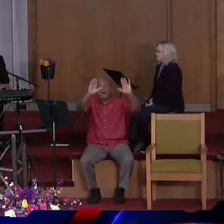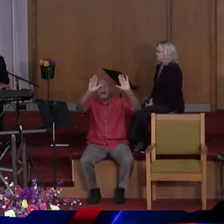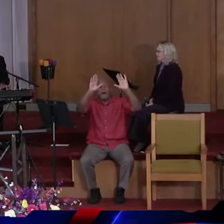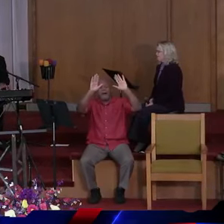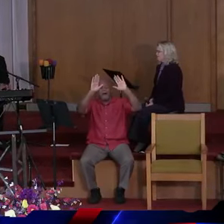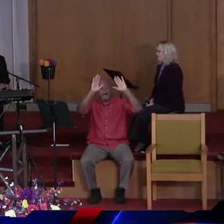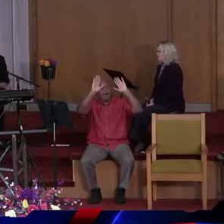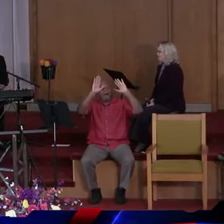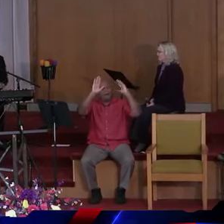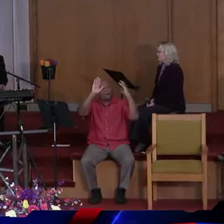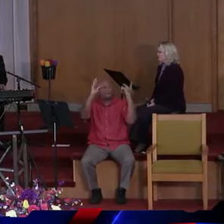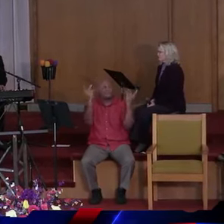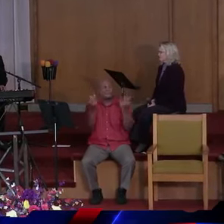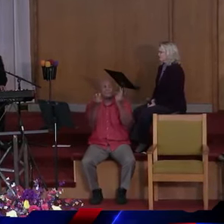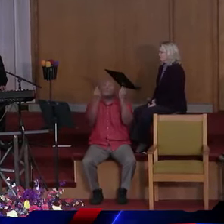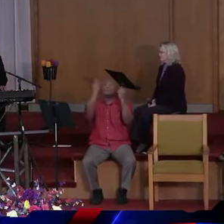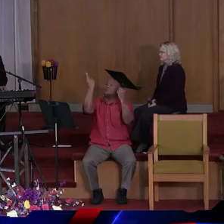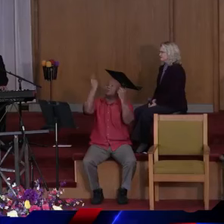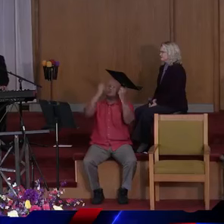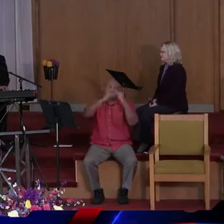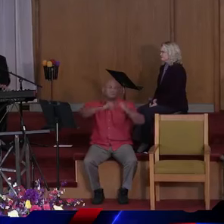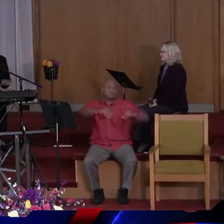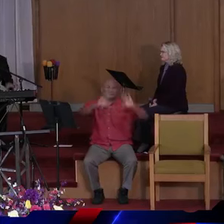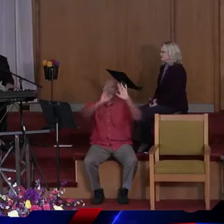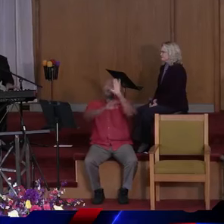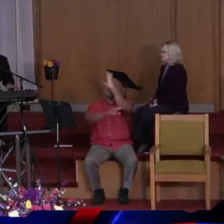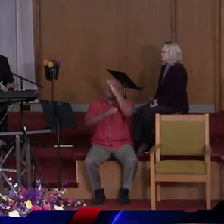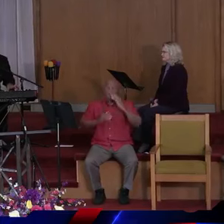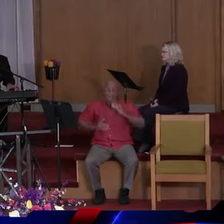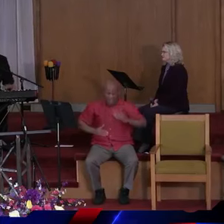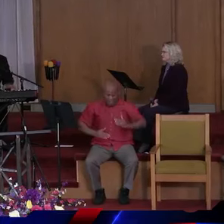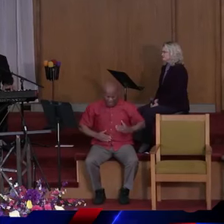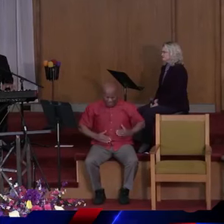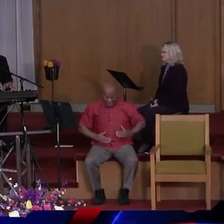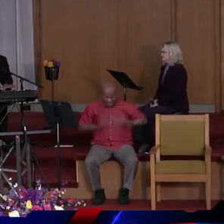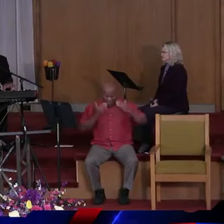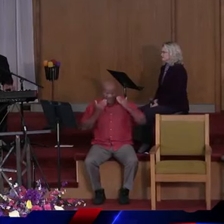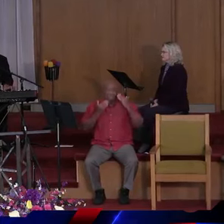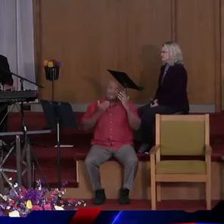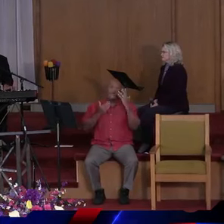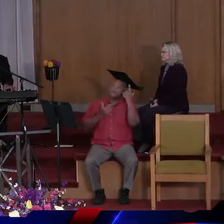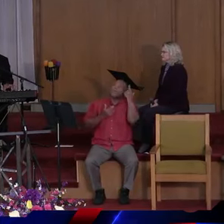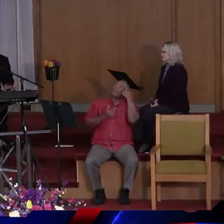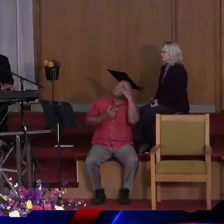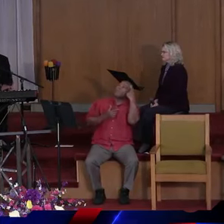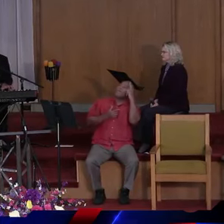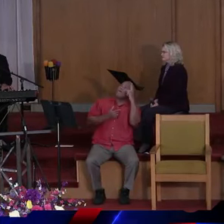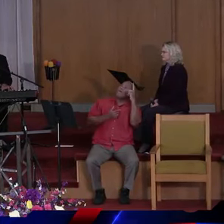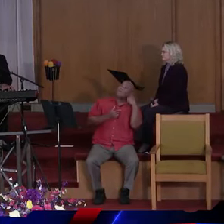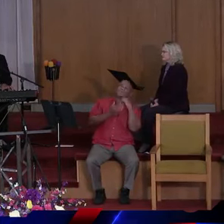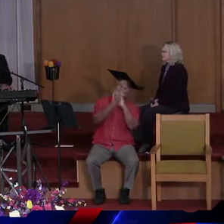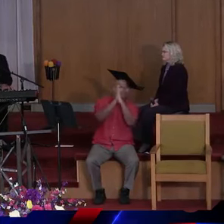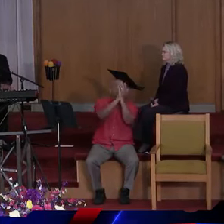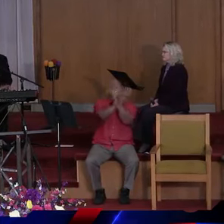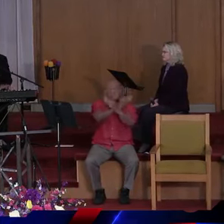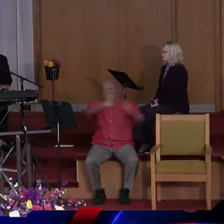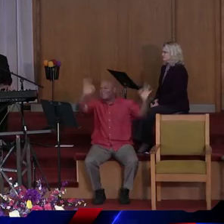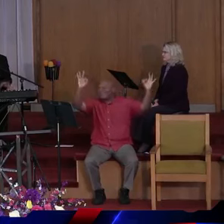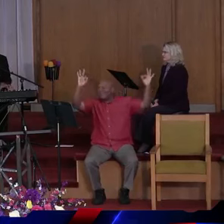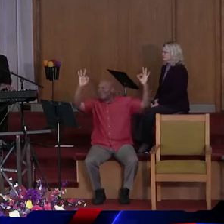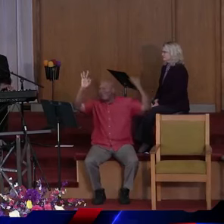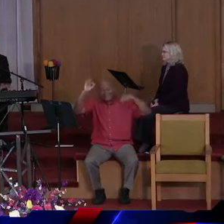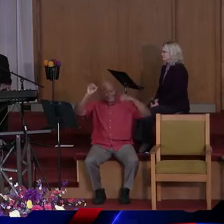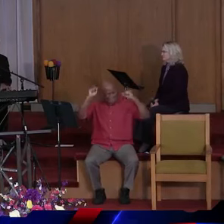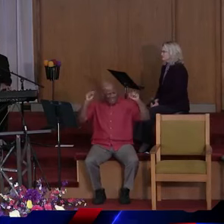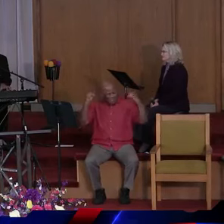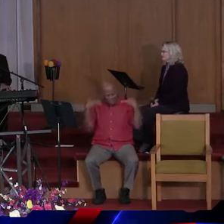oh, so you sacrificed your life so I could be free, so I could